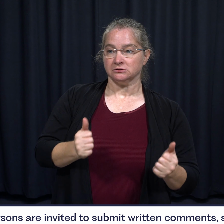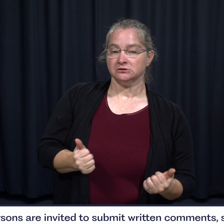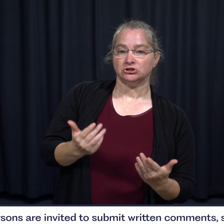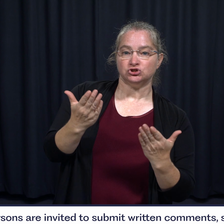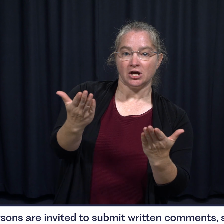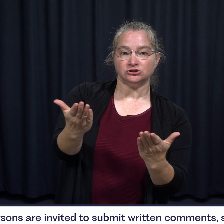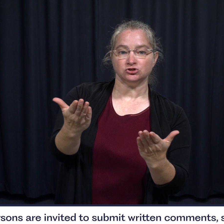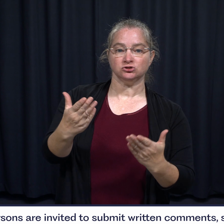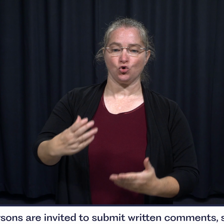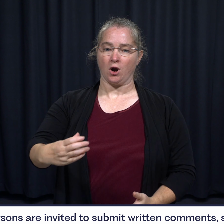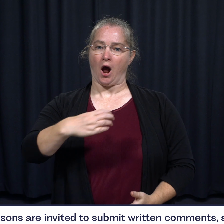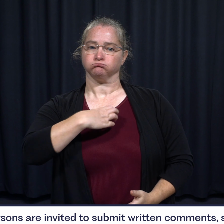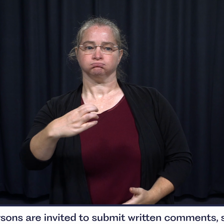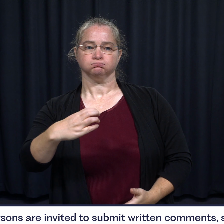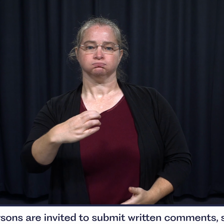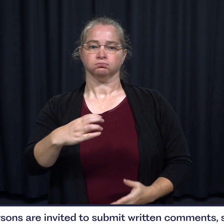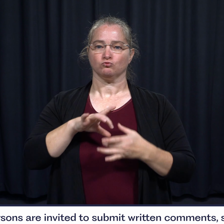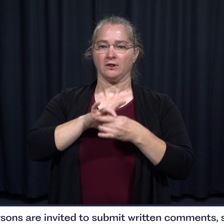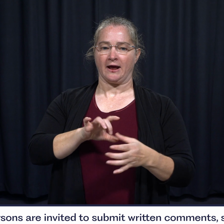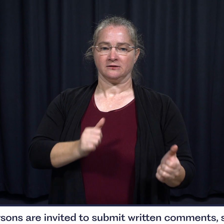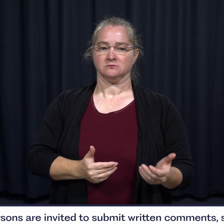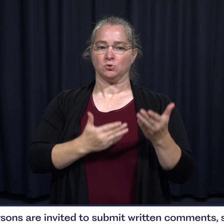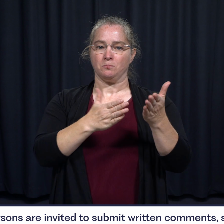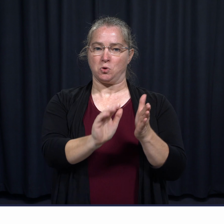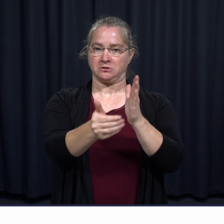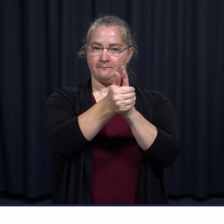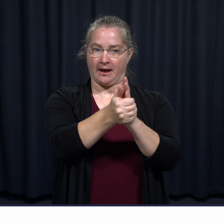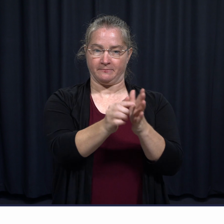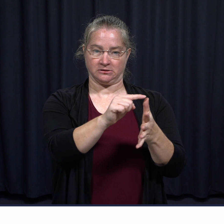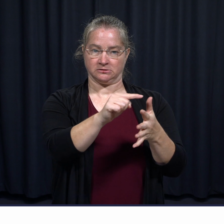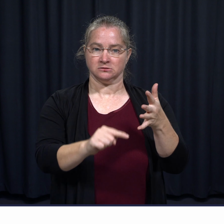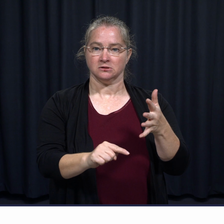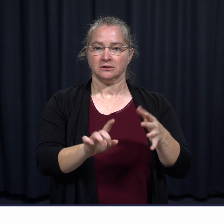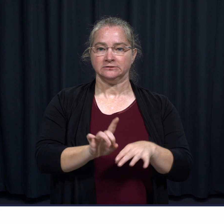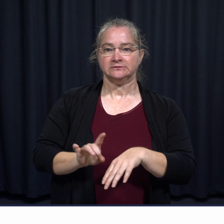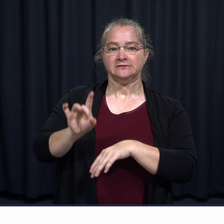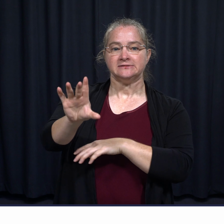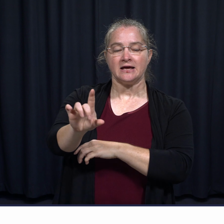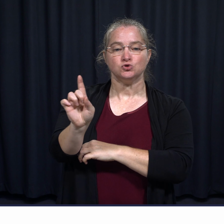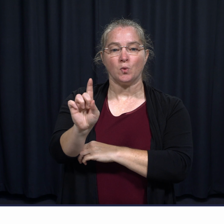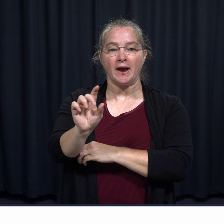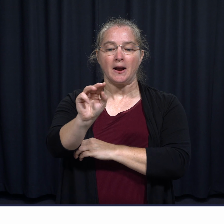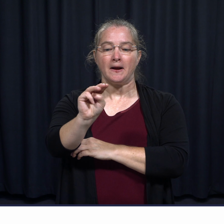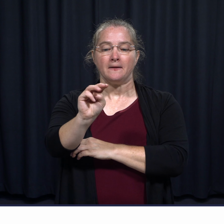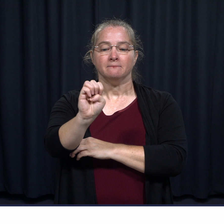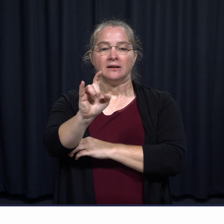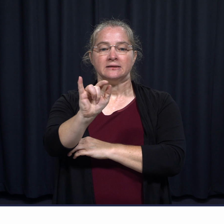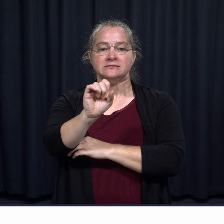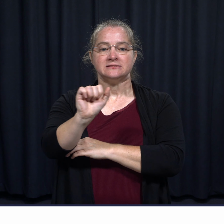or objections regarding the proposed amendments to Melissa A. Hawkins,